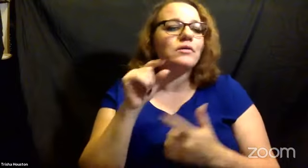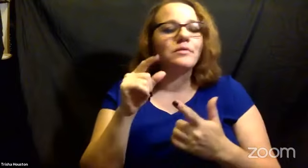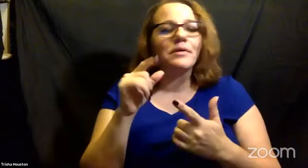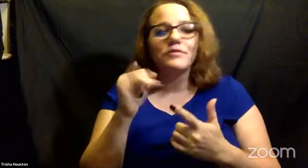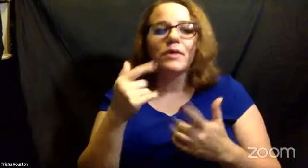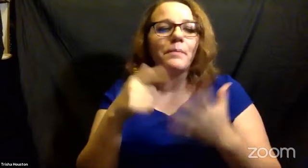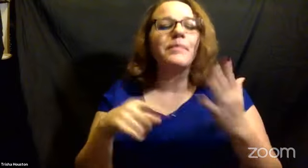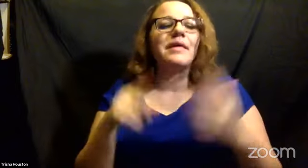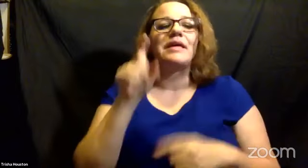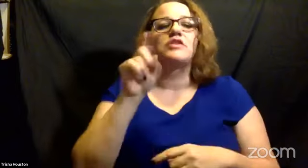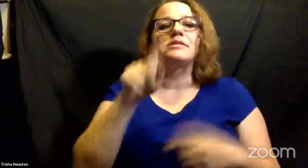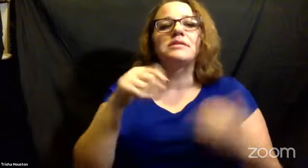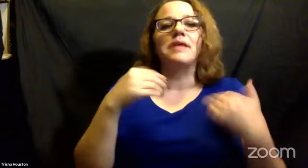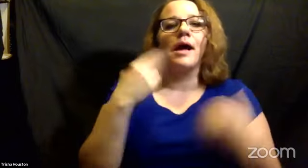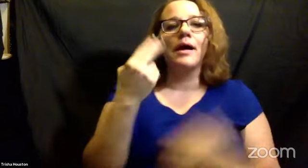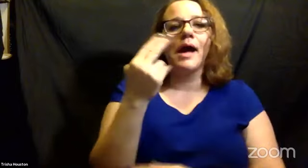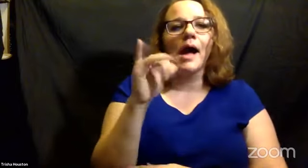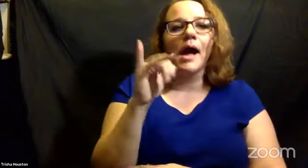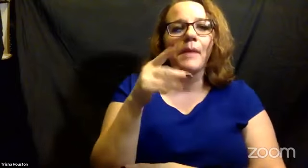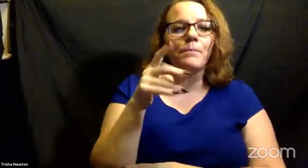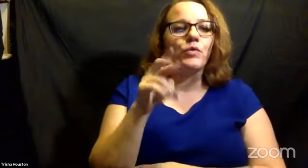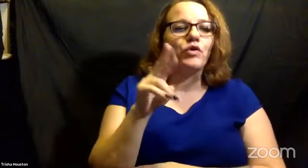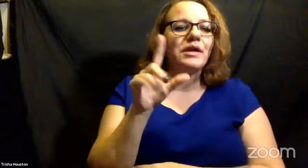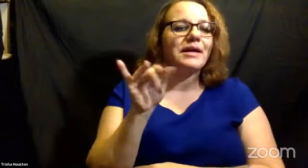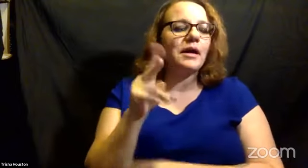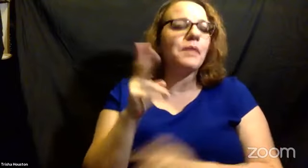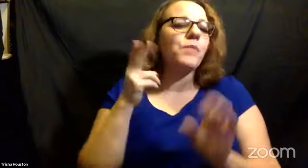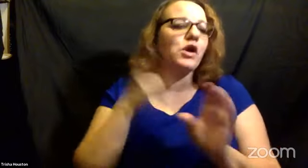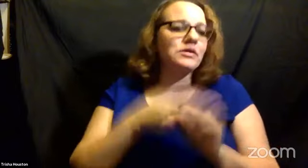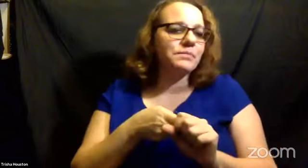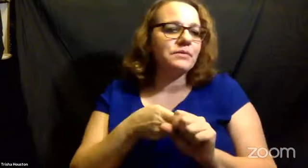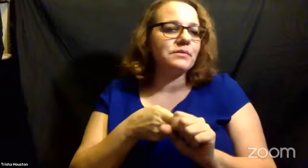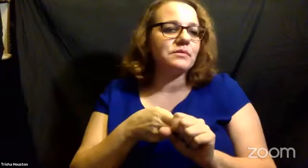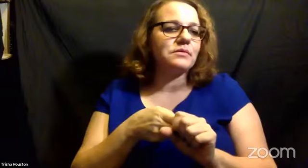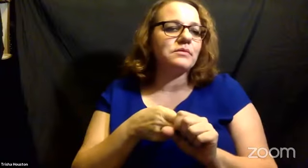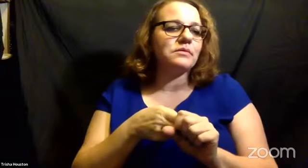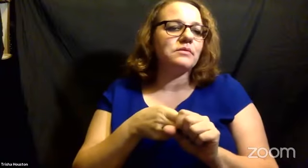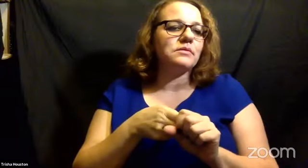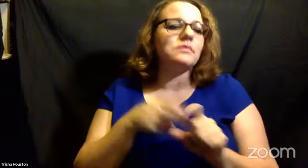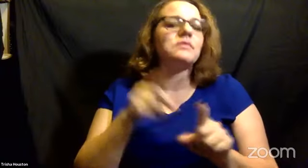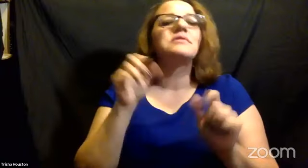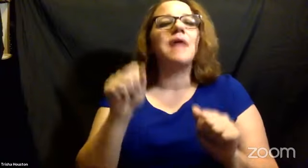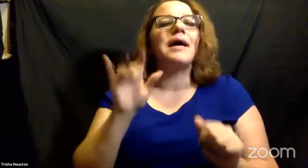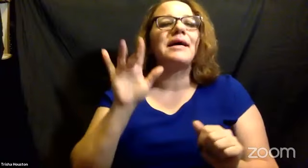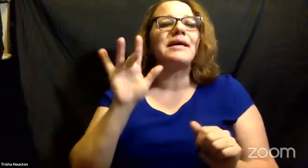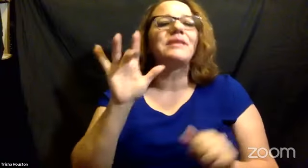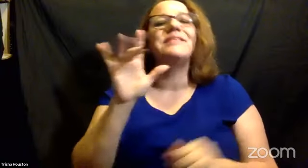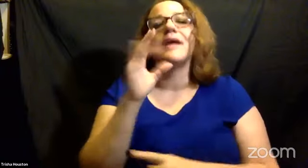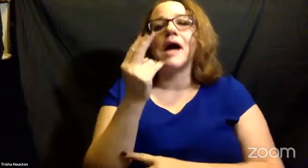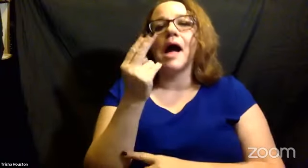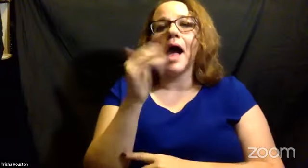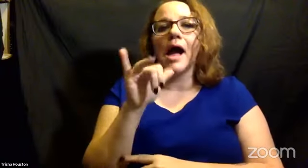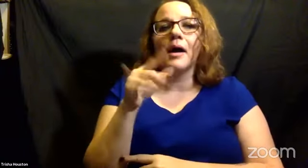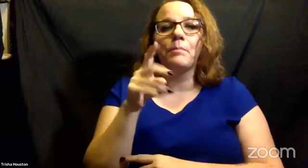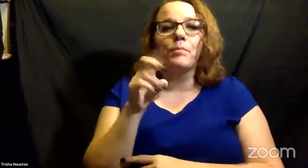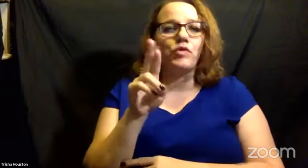In terms of social media, they should have a hyperlink to participate that you